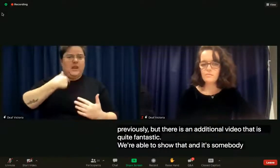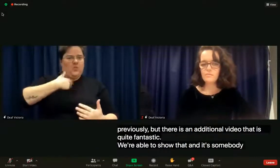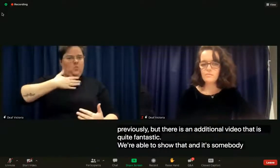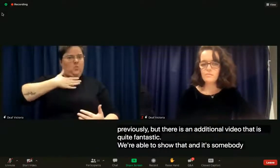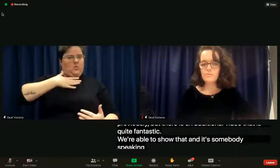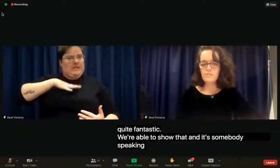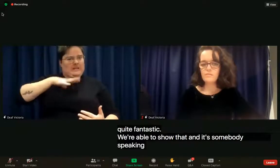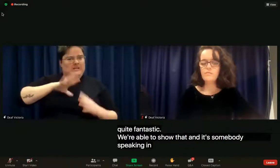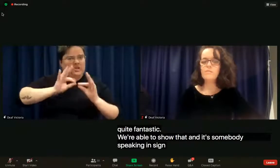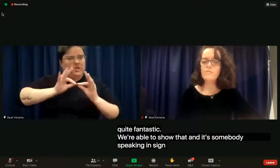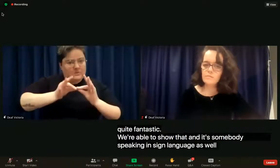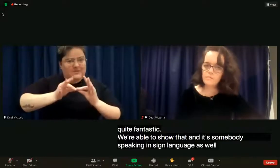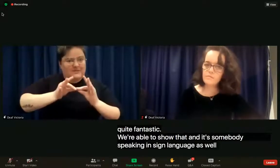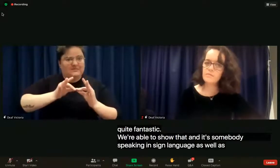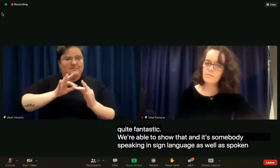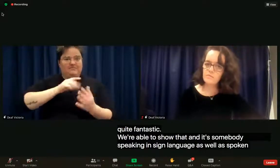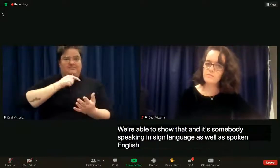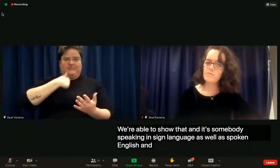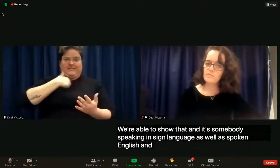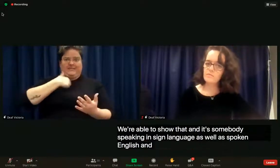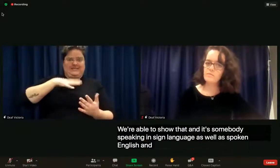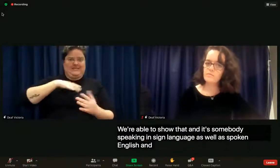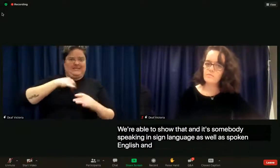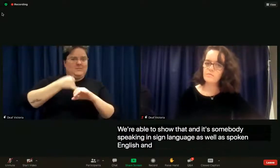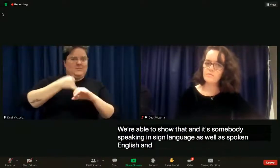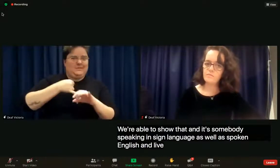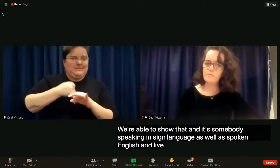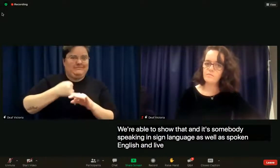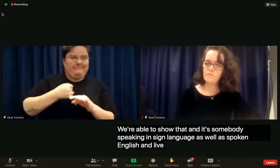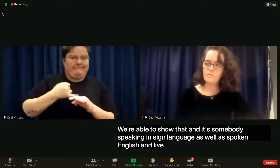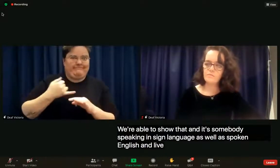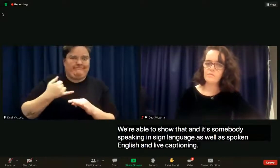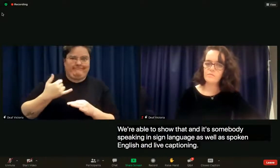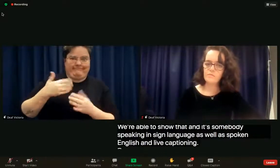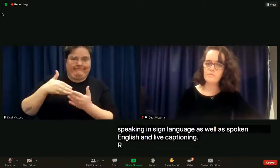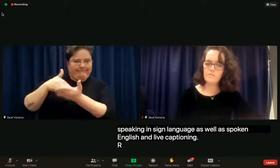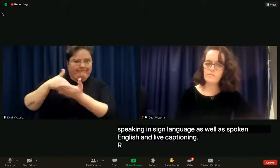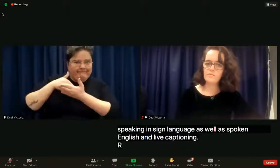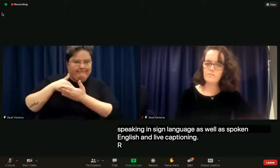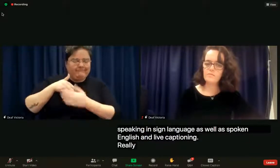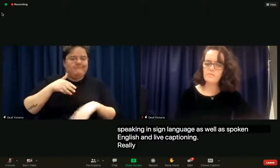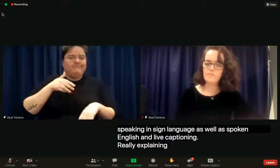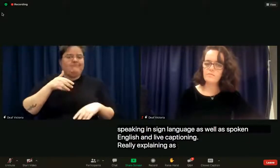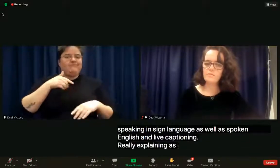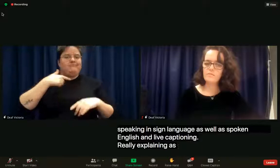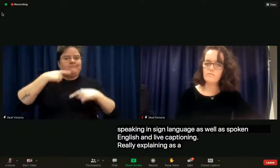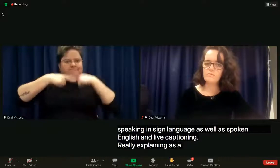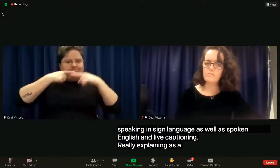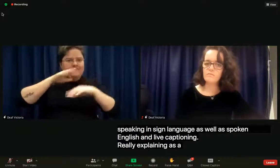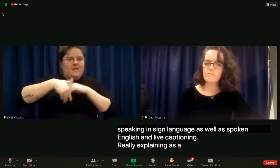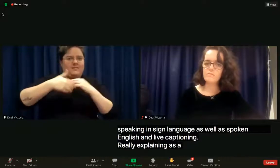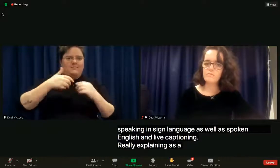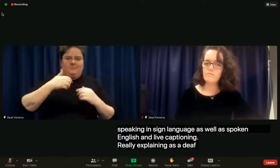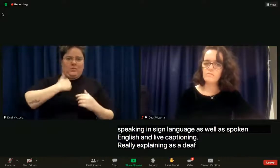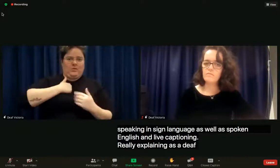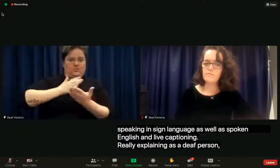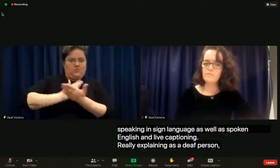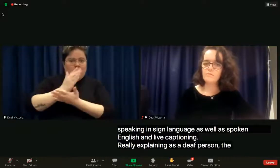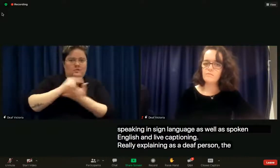really explaining as a deaf person the requirement for the provision of Auslan interpreting, for their